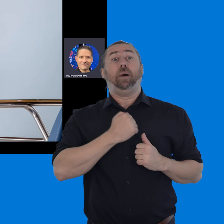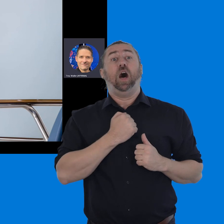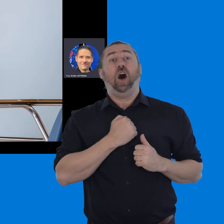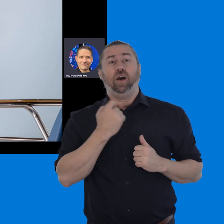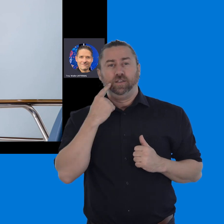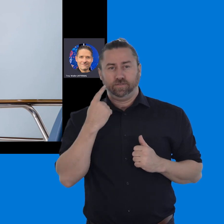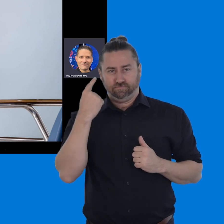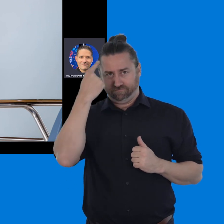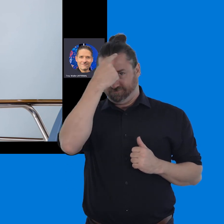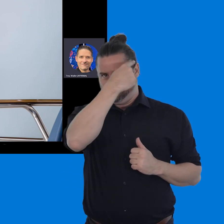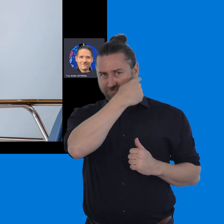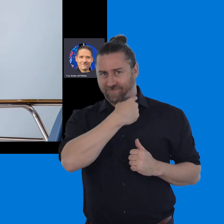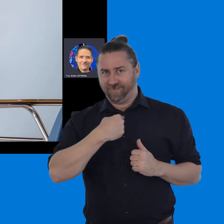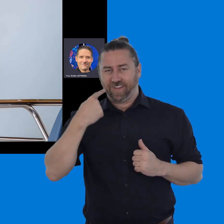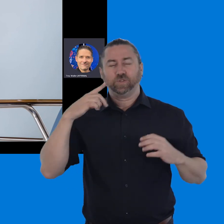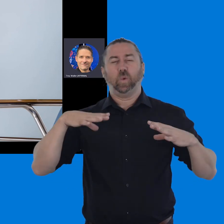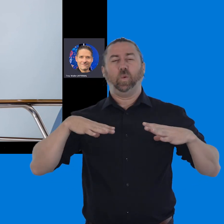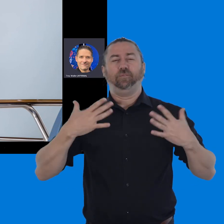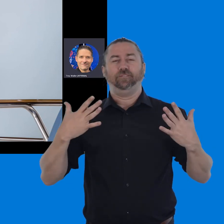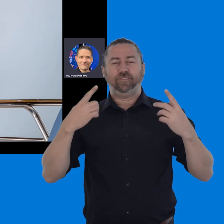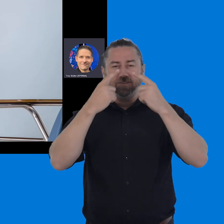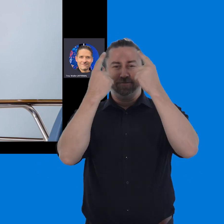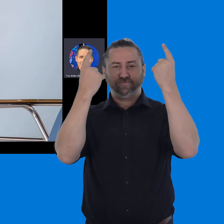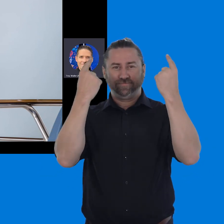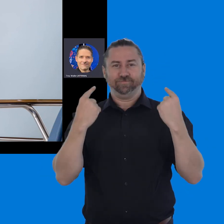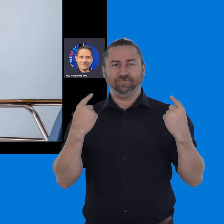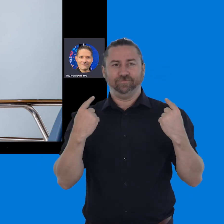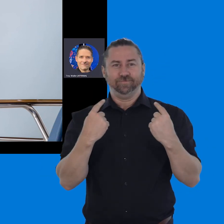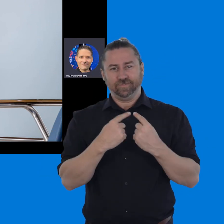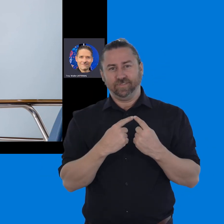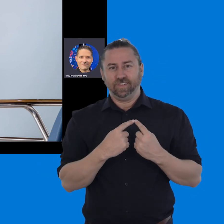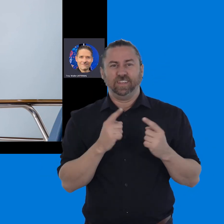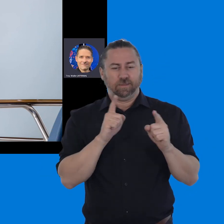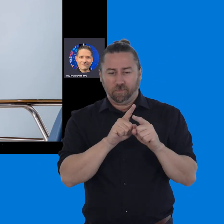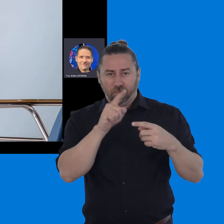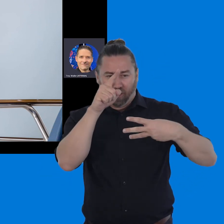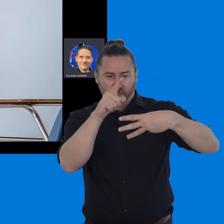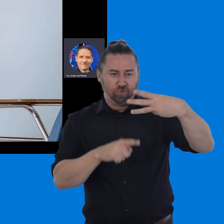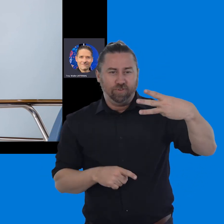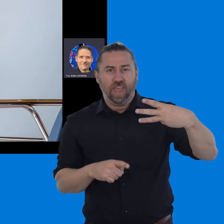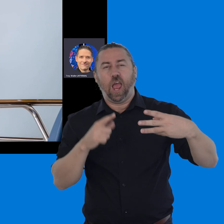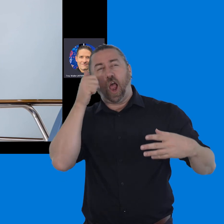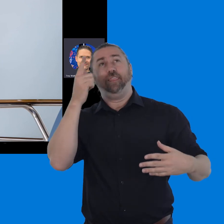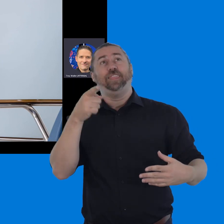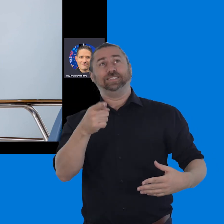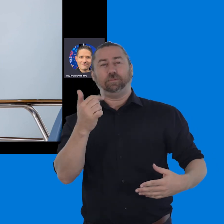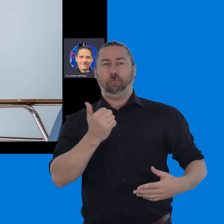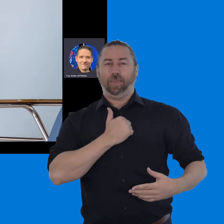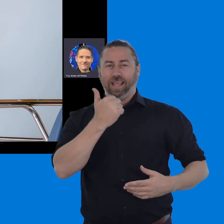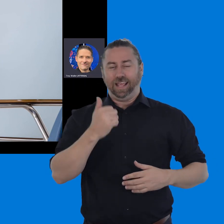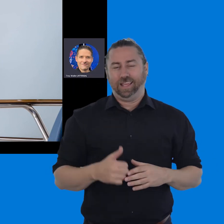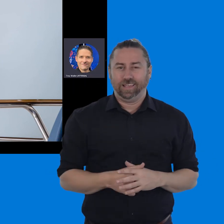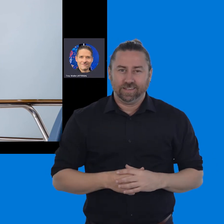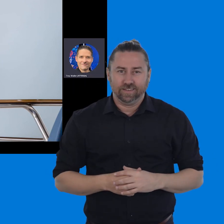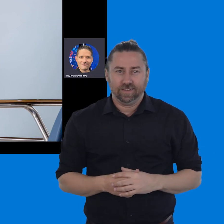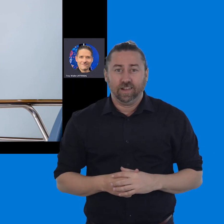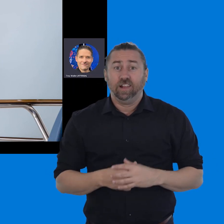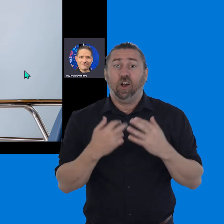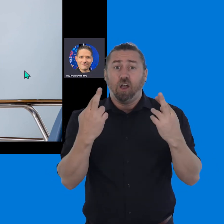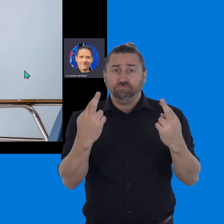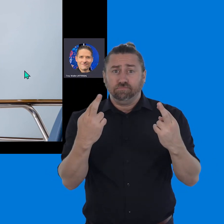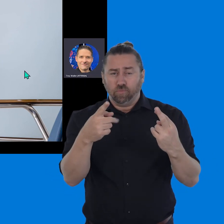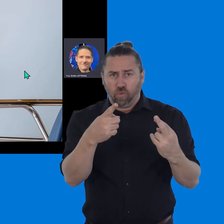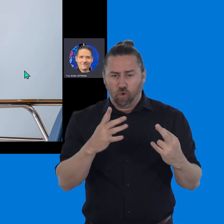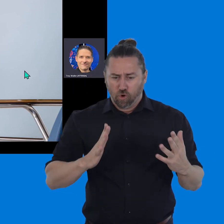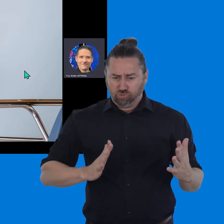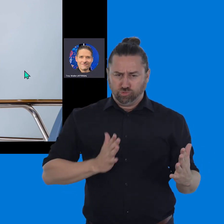to. And you'll know it's me when you search, because you'll see my picture here, which is the same avatar on these 3 platforms as